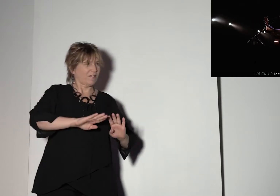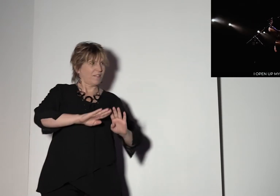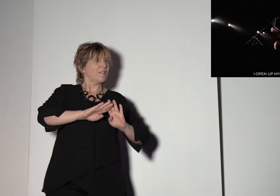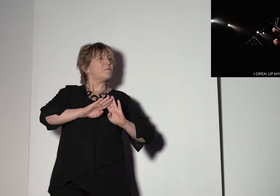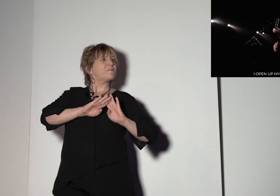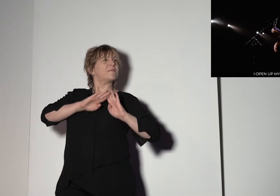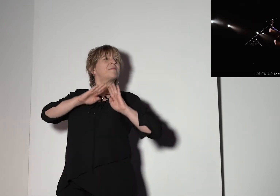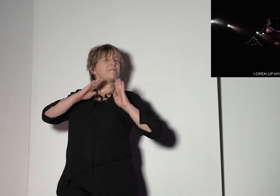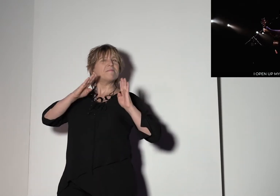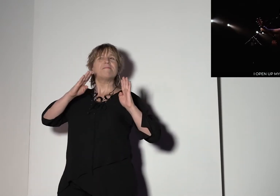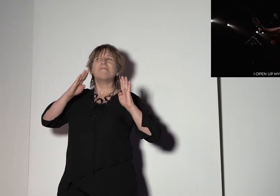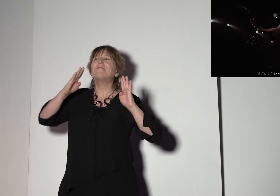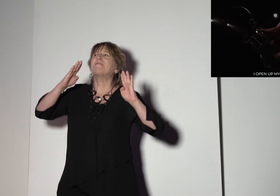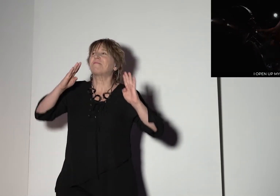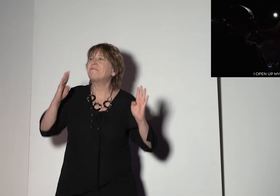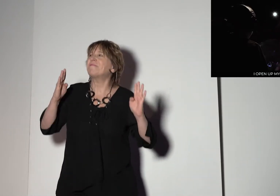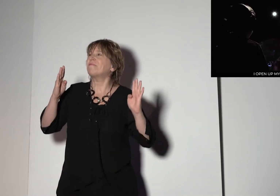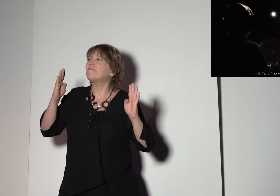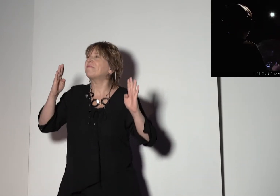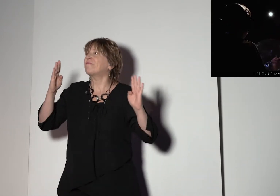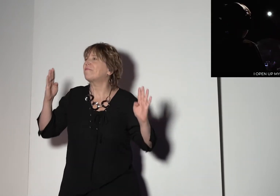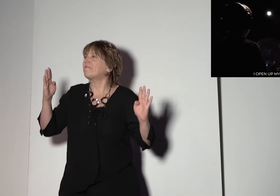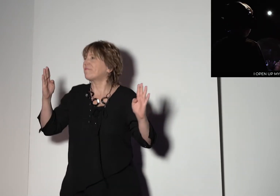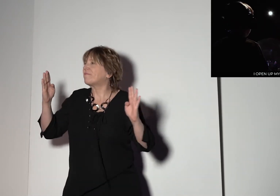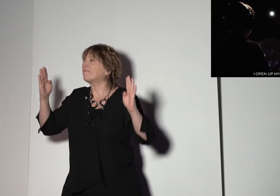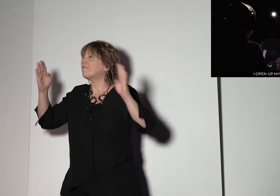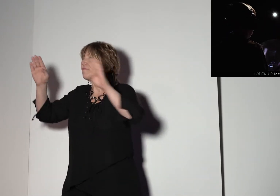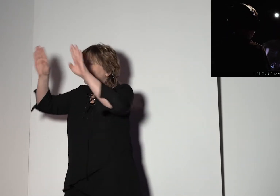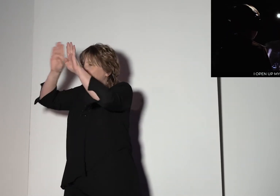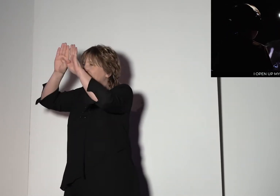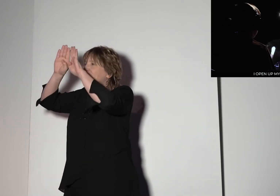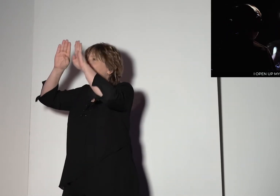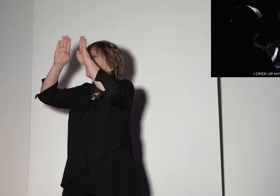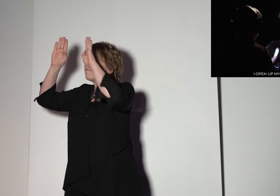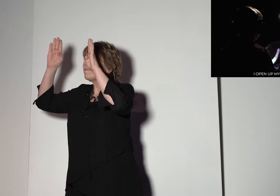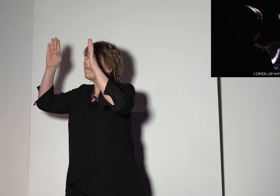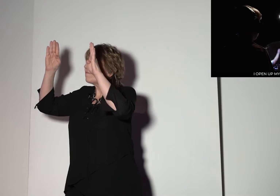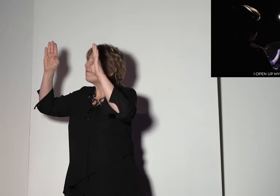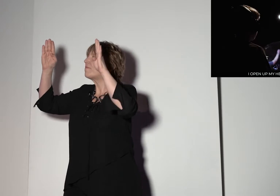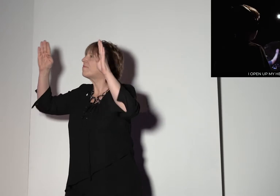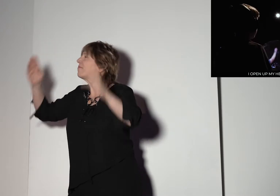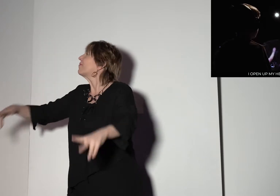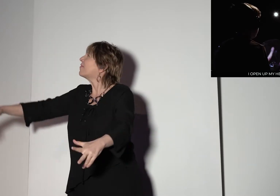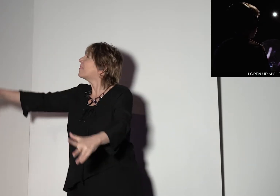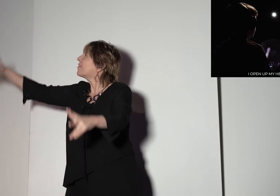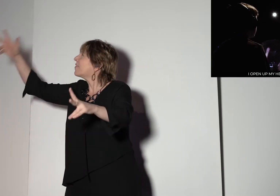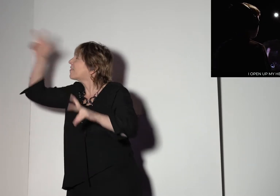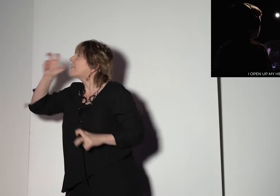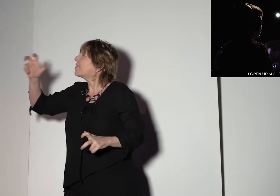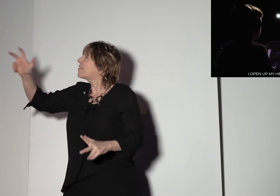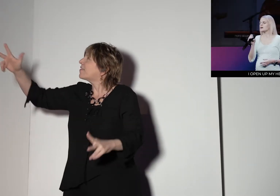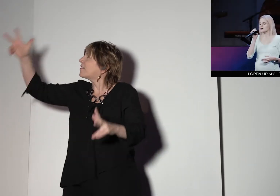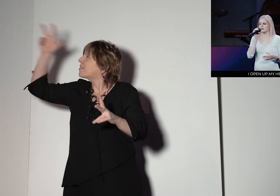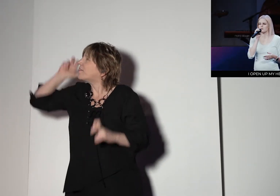again. Open up my heart to you.